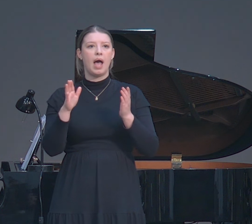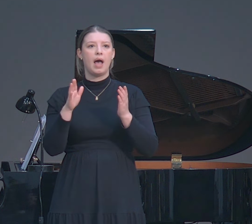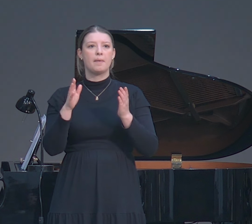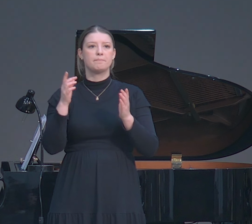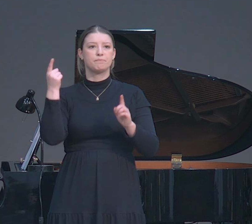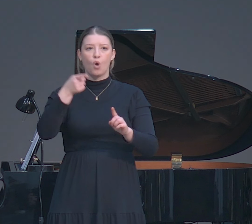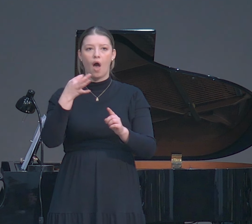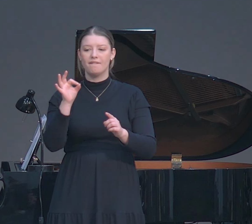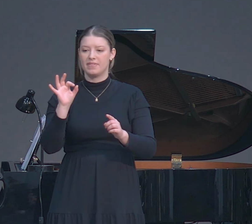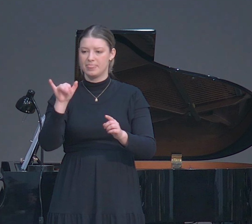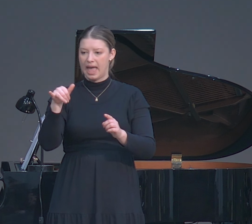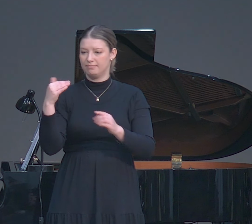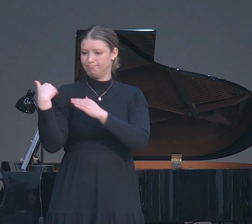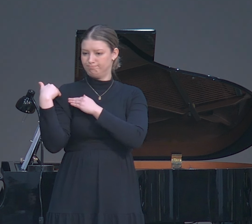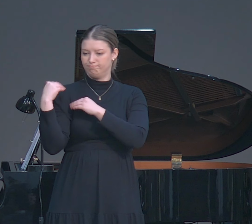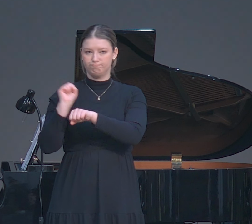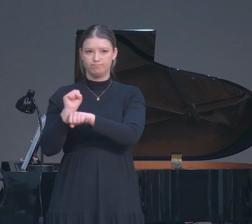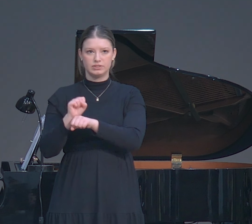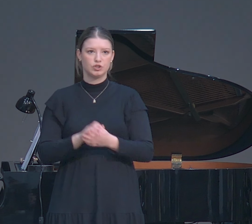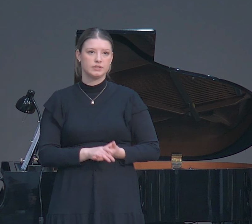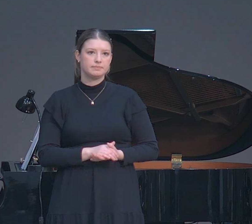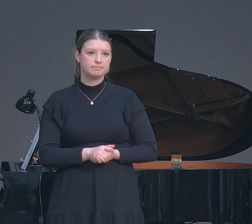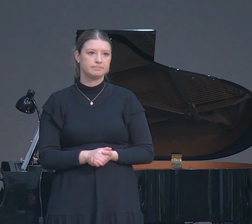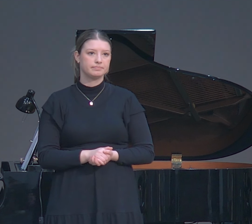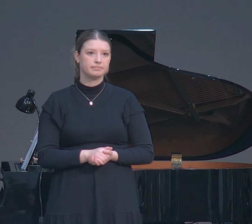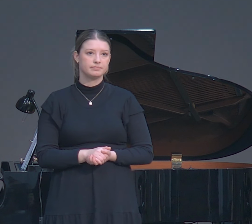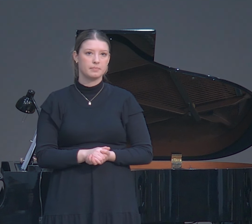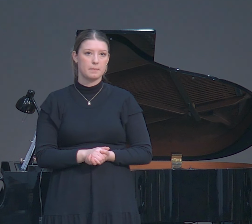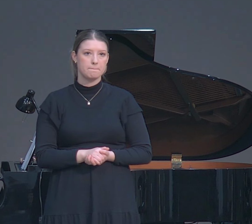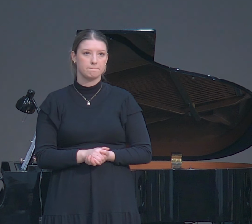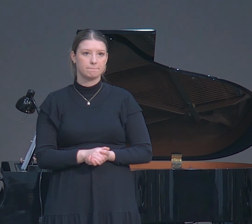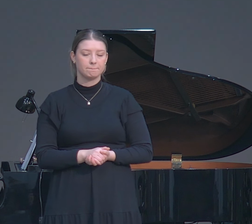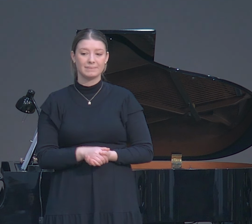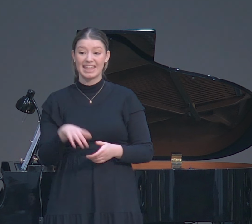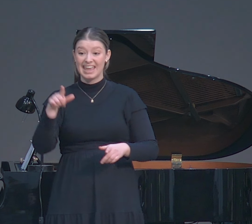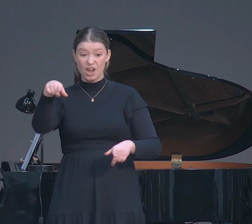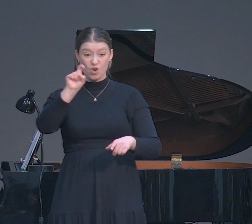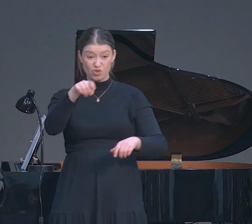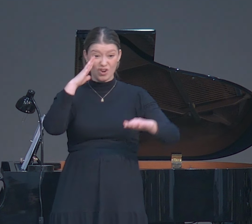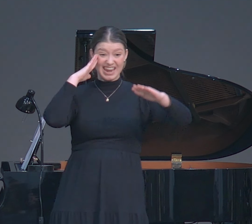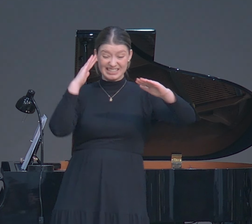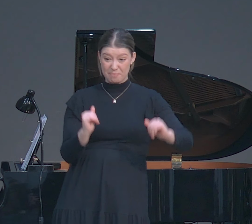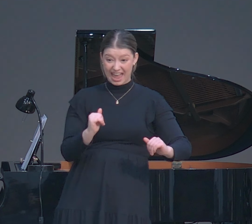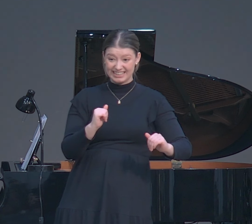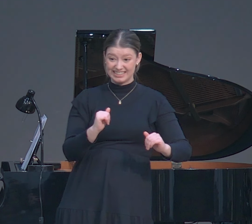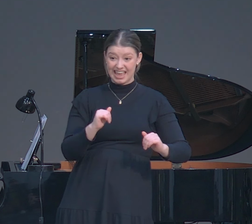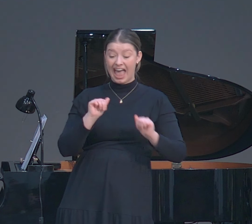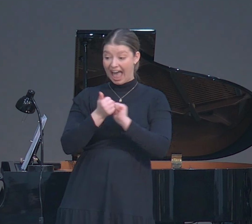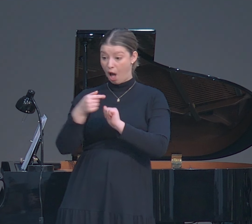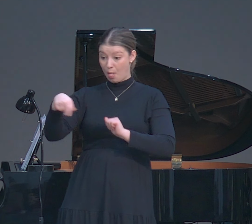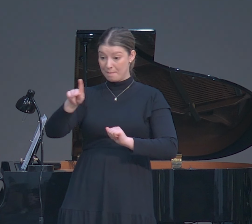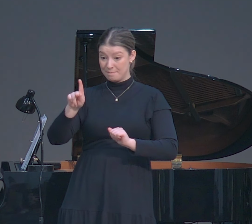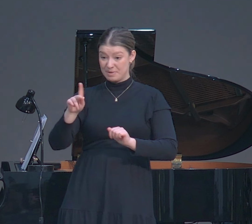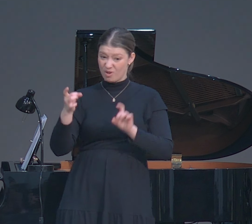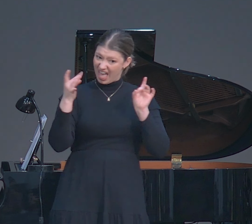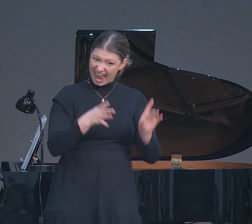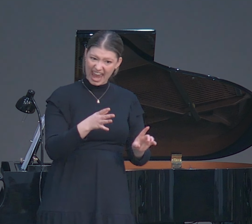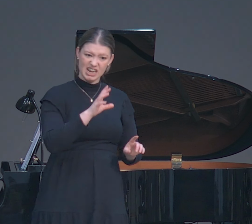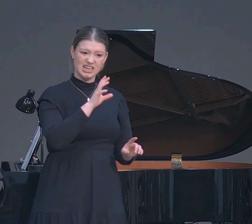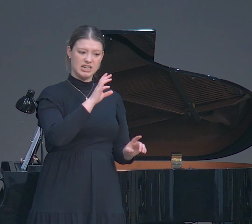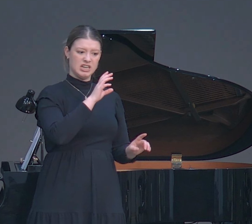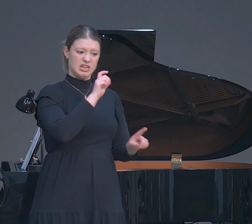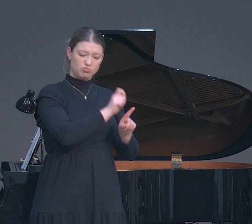What's the reality of the mission? Is this: expect at minimum the same treatment Jesus received.